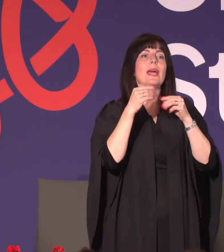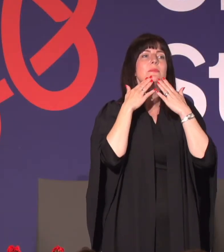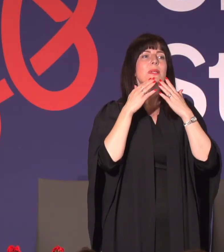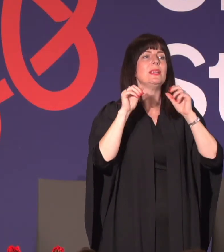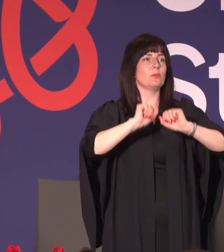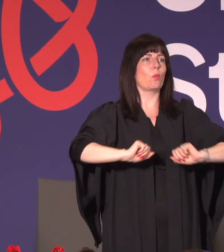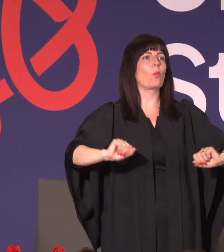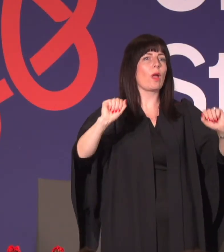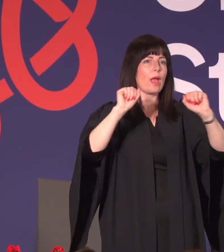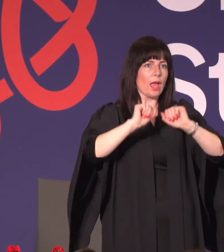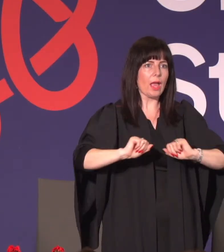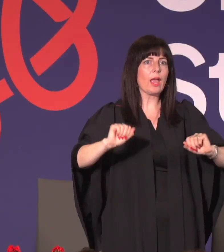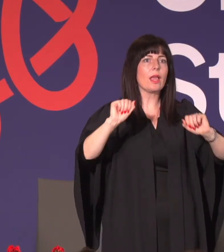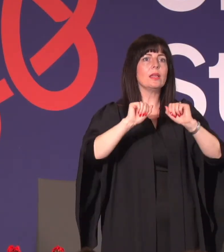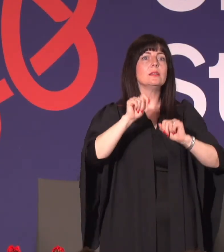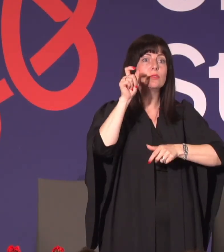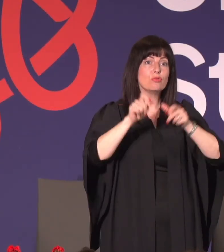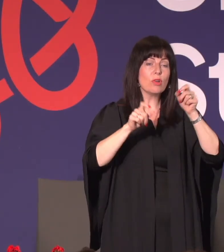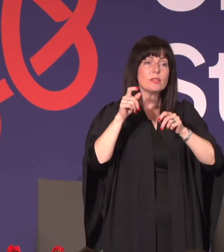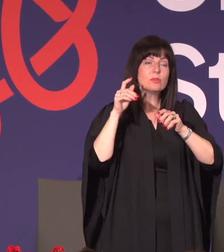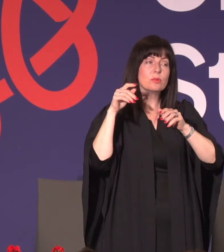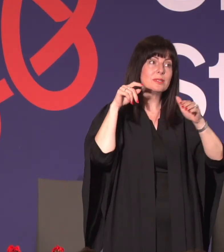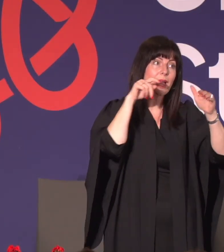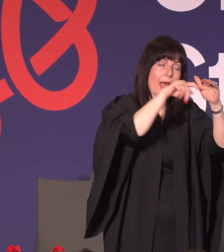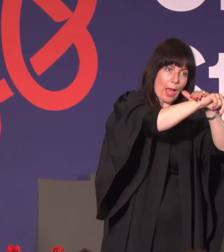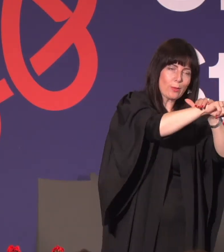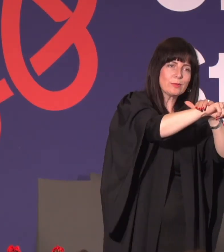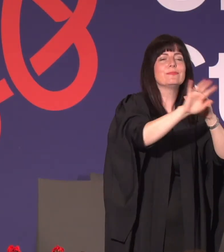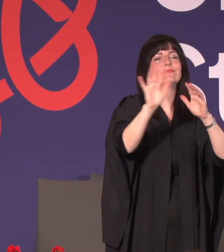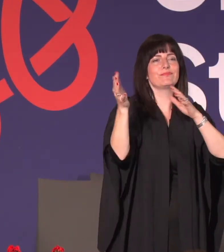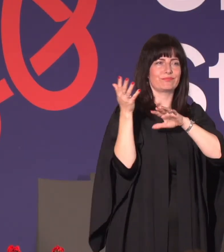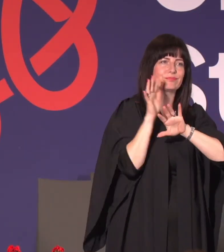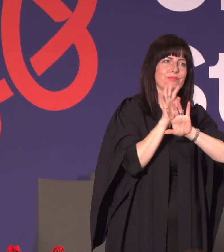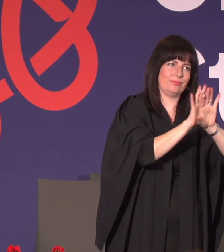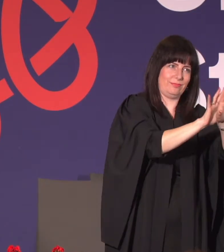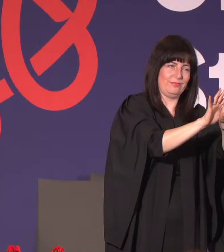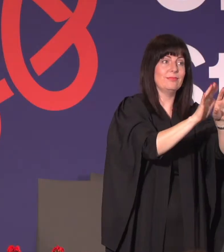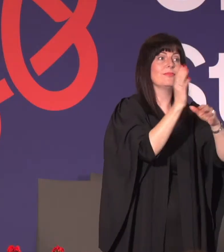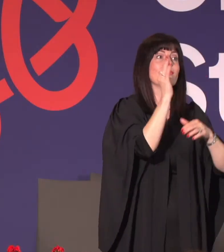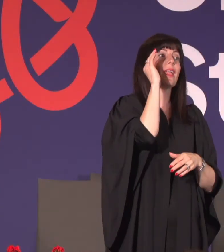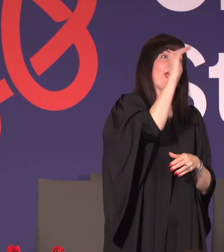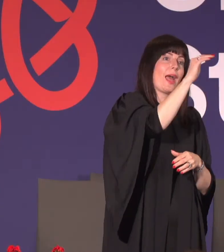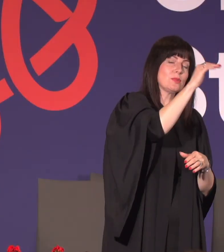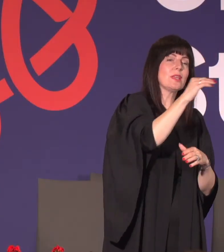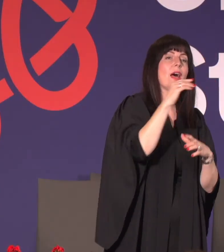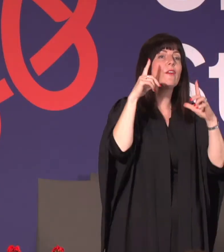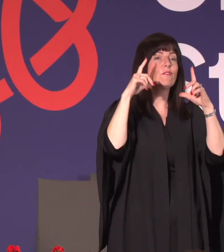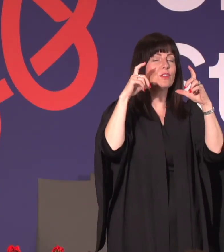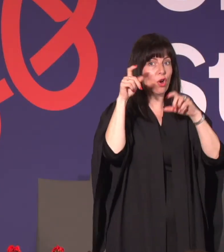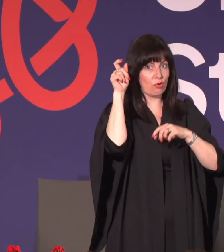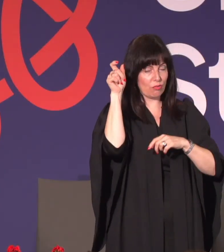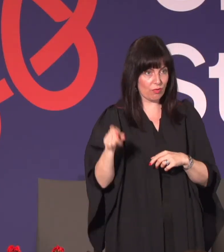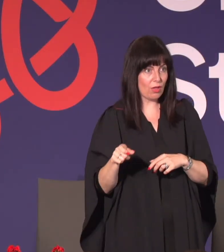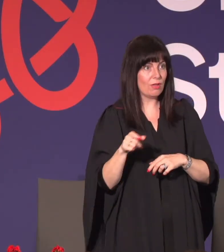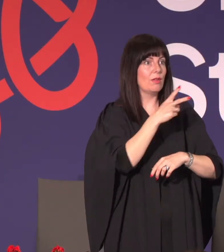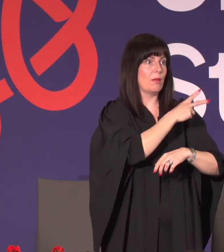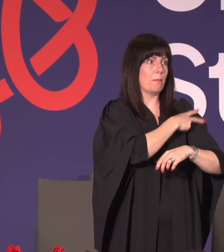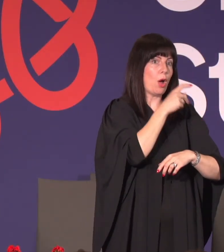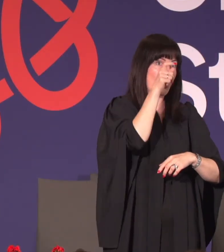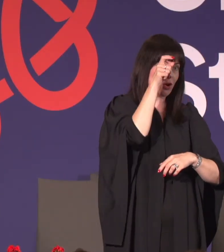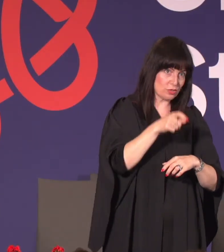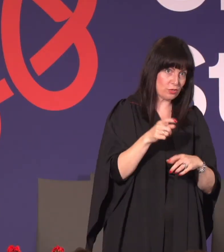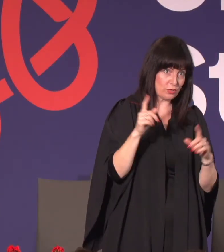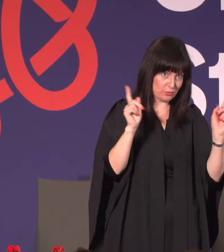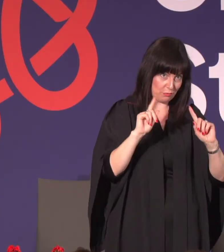of the graduates have exited the building. We will then head outside where our photographer and marshals will choreograph